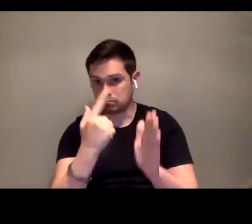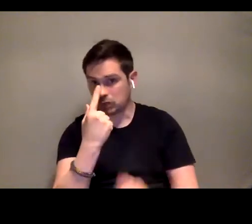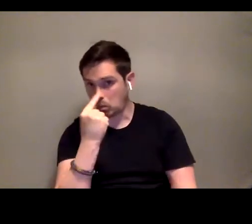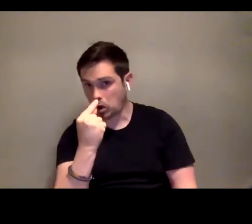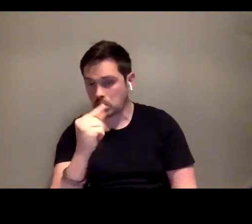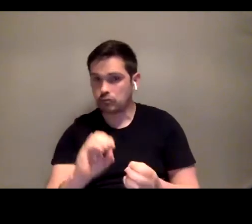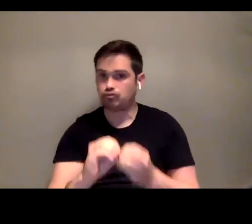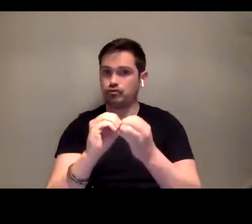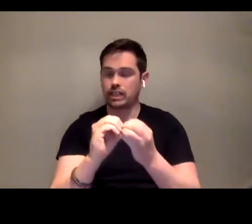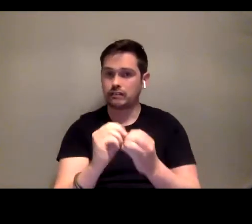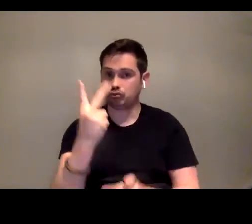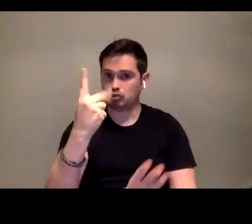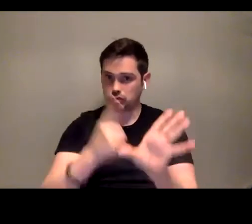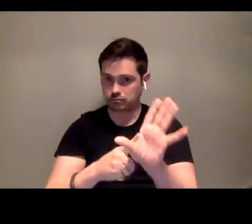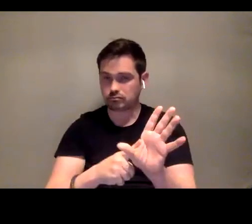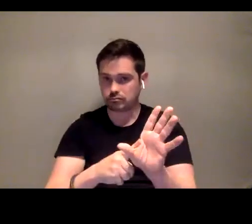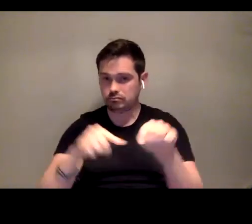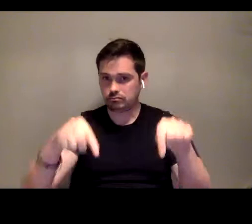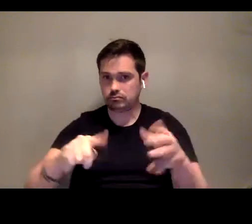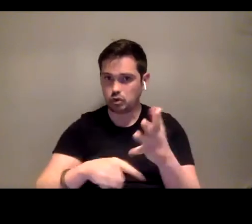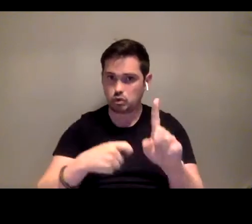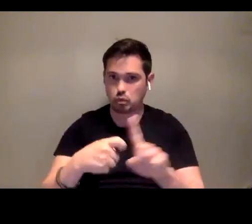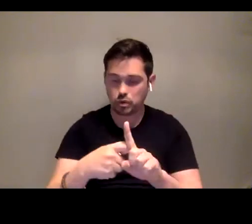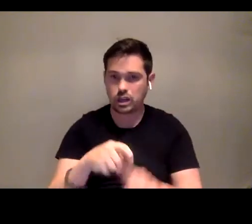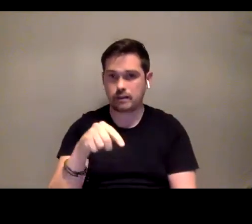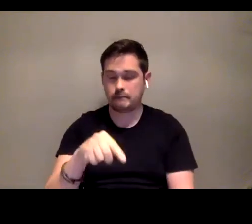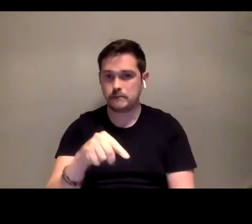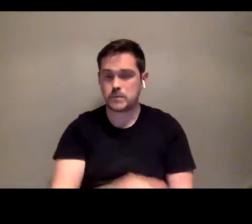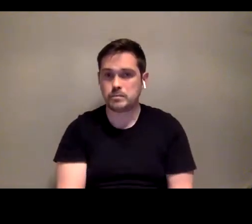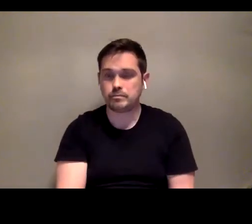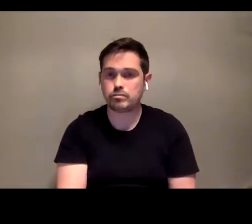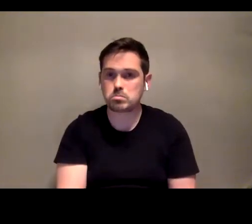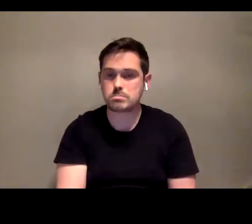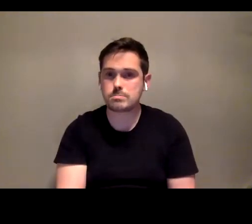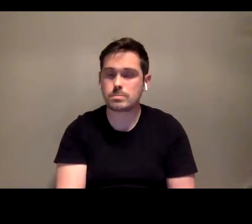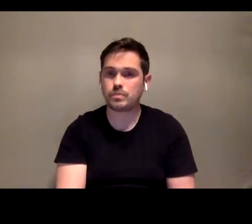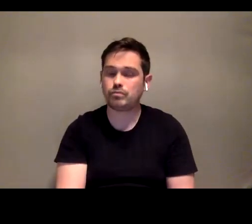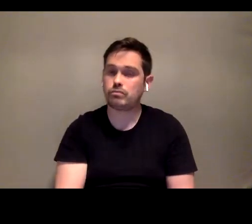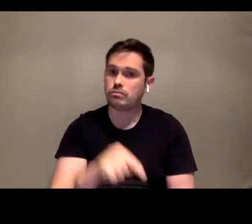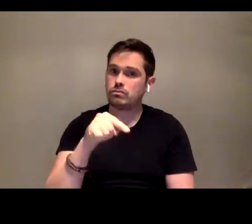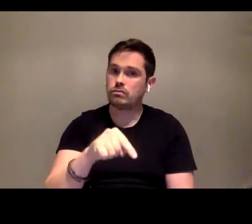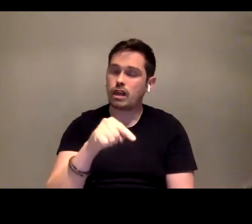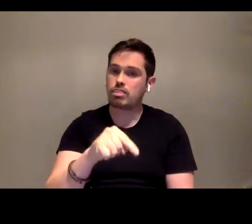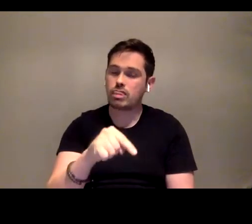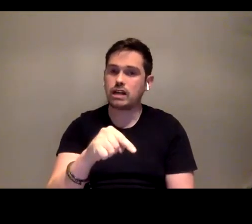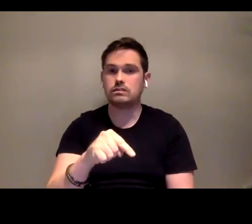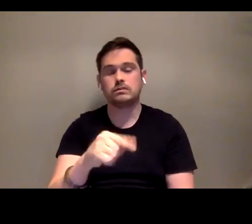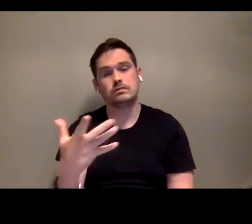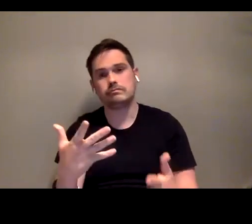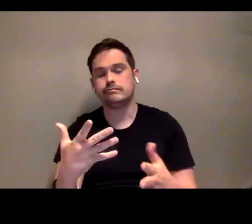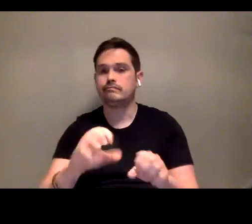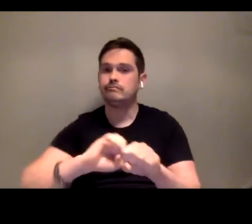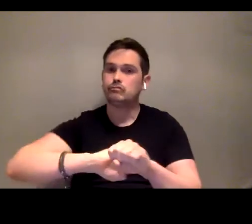just 2 years. And those jobs would more than account for jobs that will be permanently lost due to the COVID